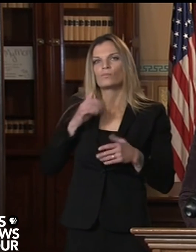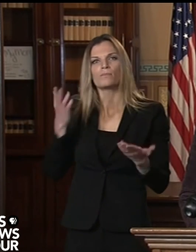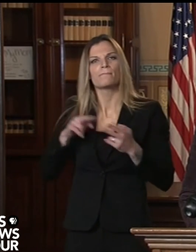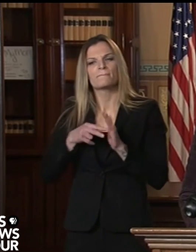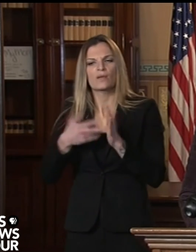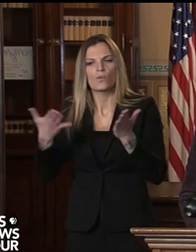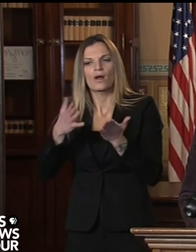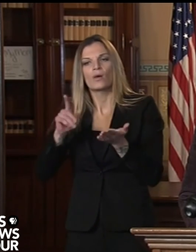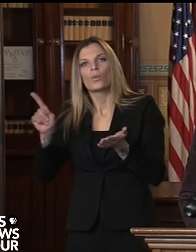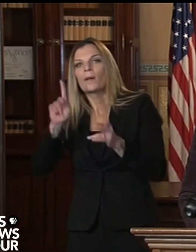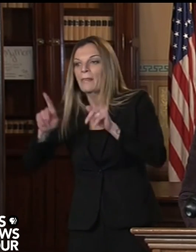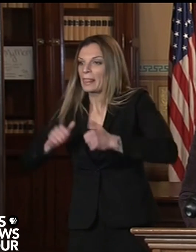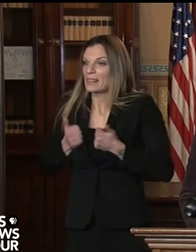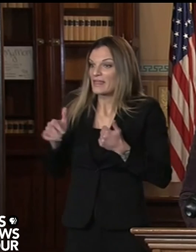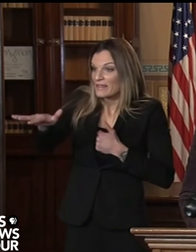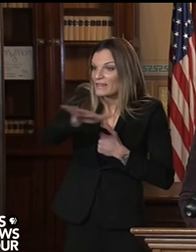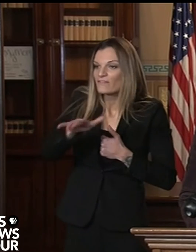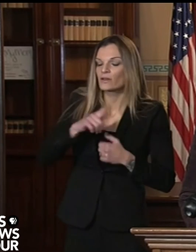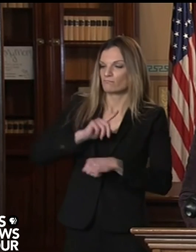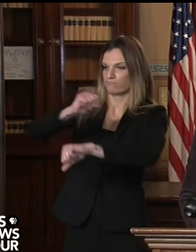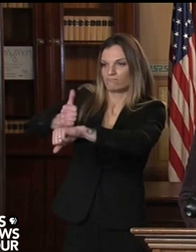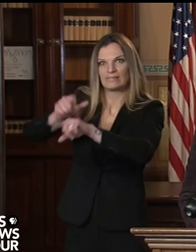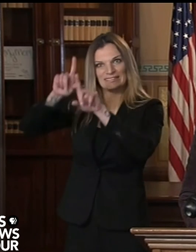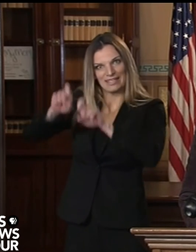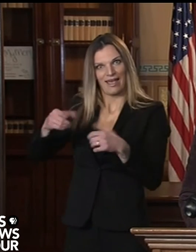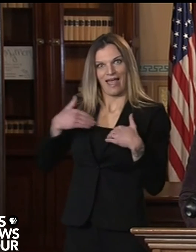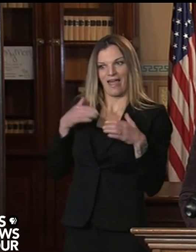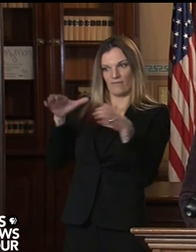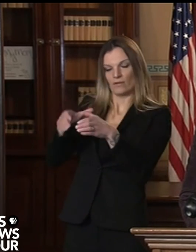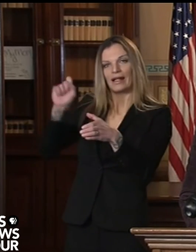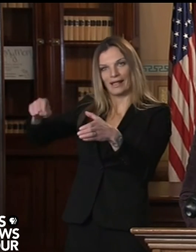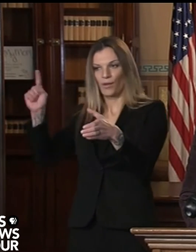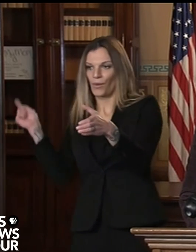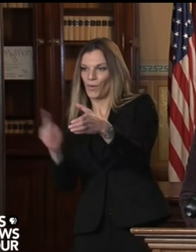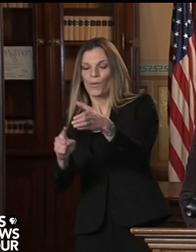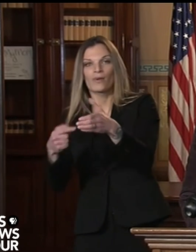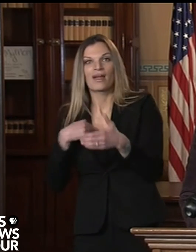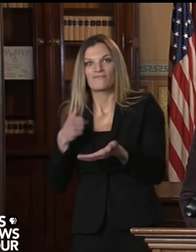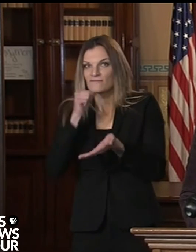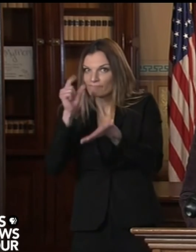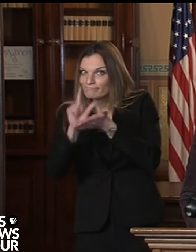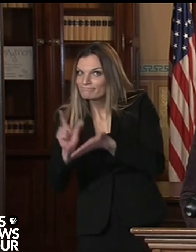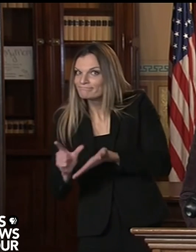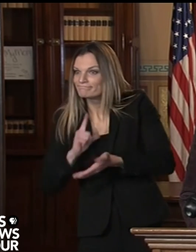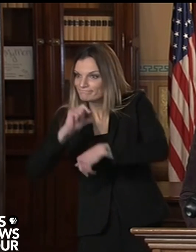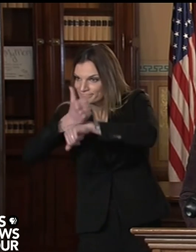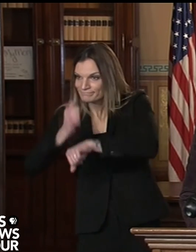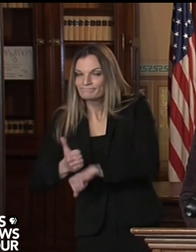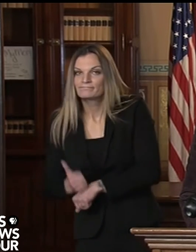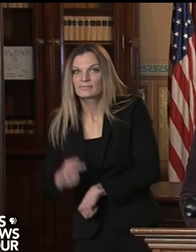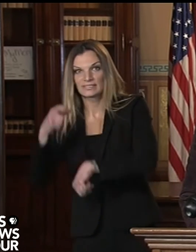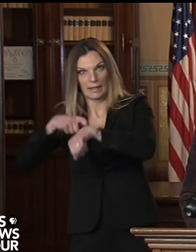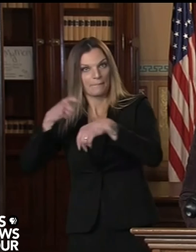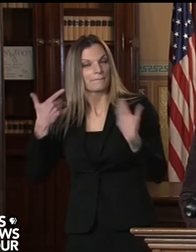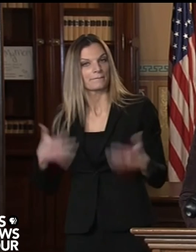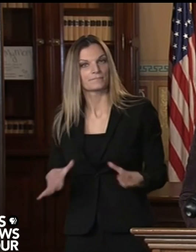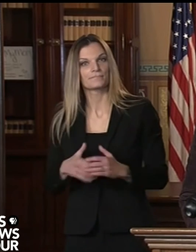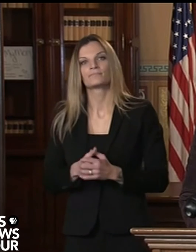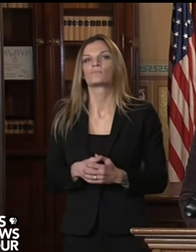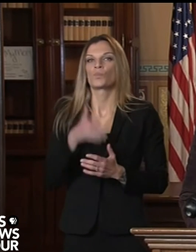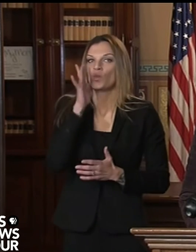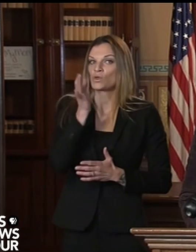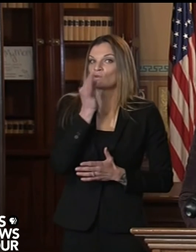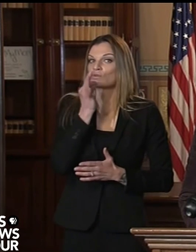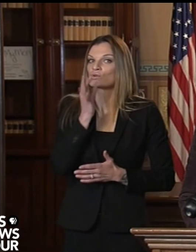COVID-19 testing on a consistent schedule several days a week. One additional site is scheduled to